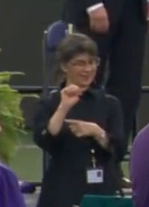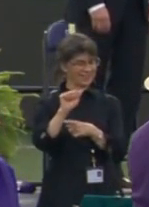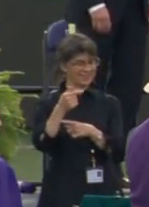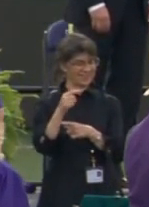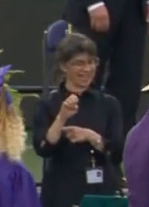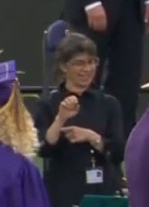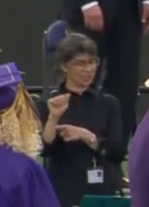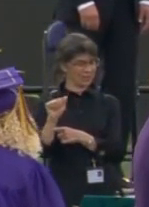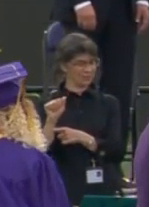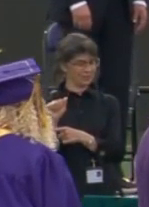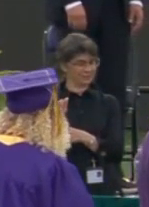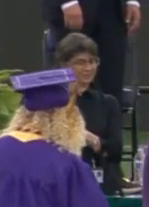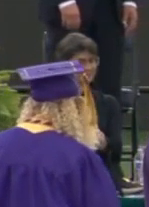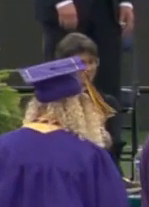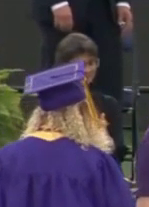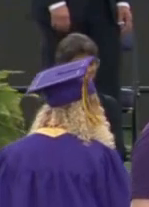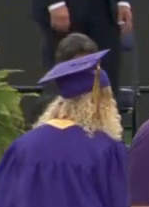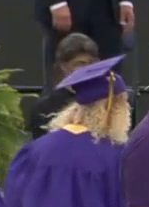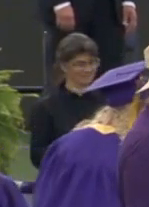Sage Anderson.